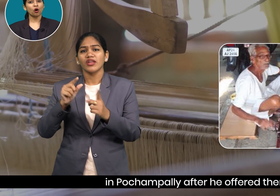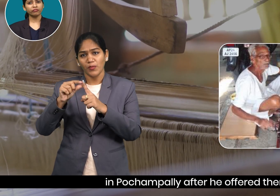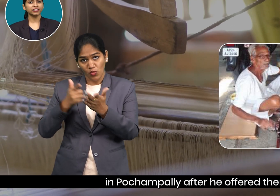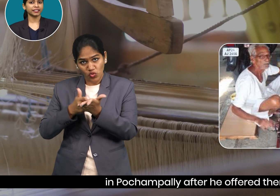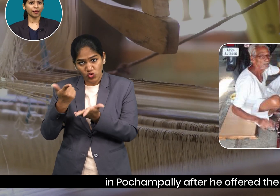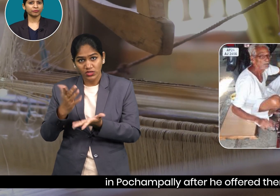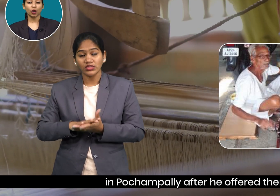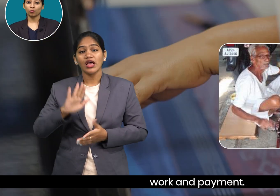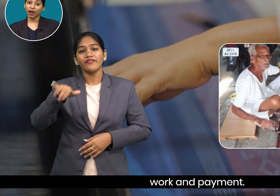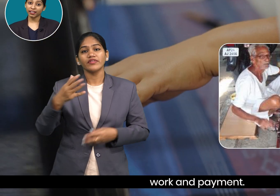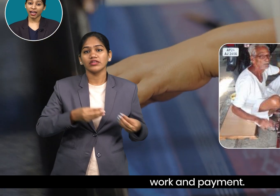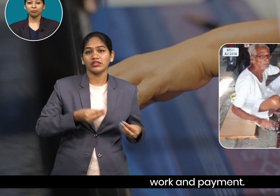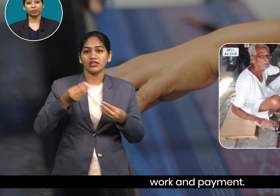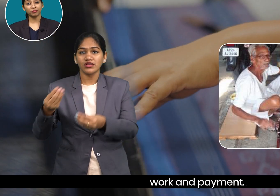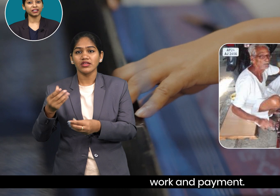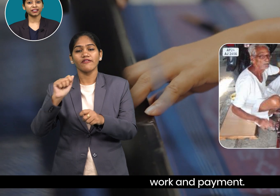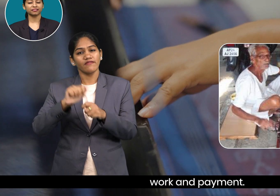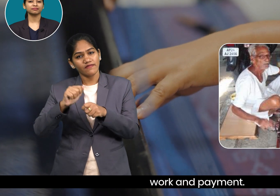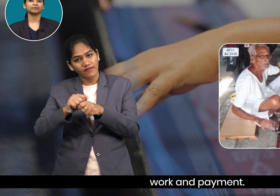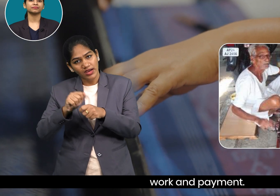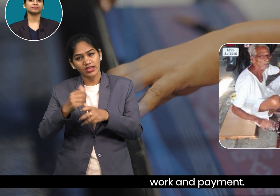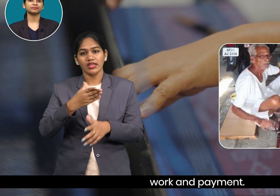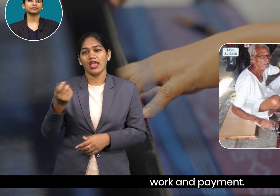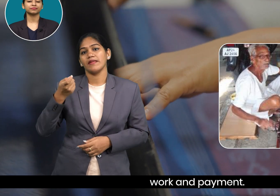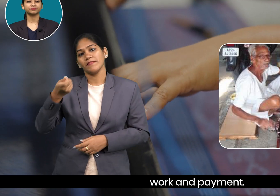he offered them work and payment.